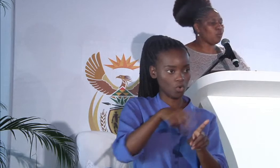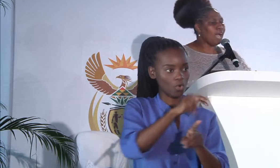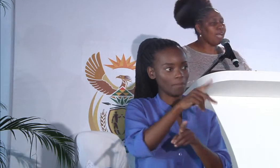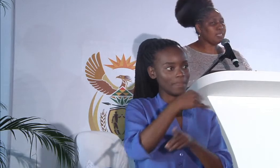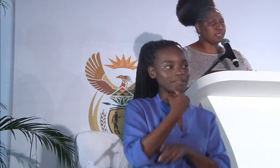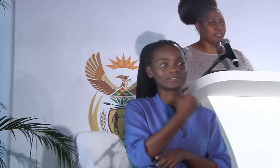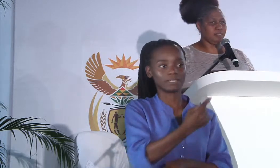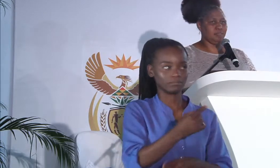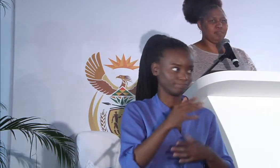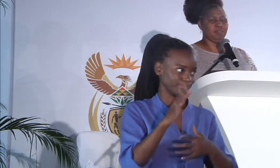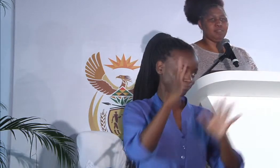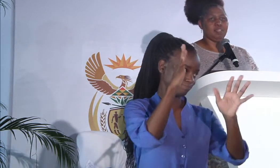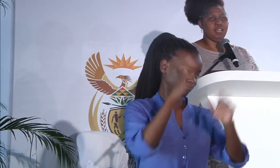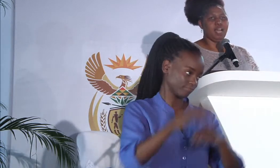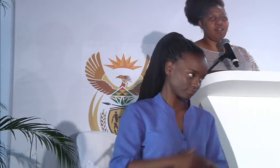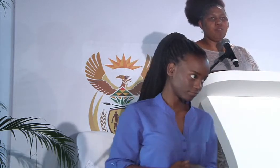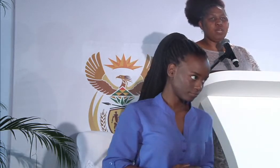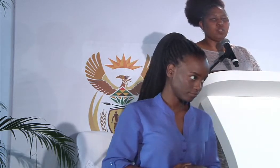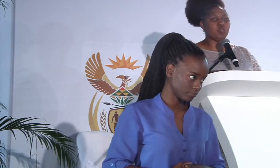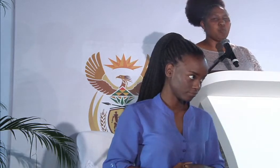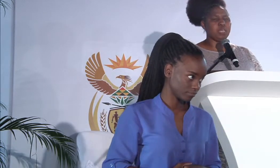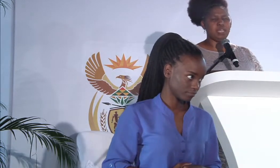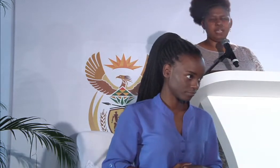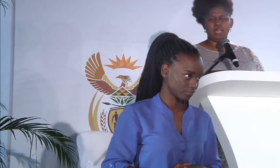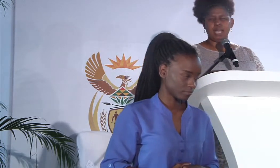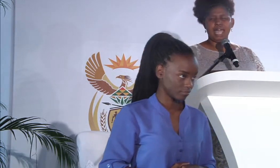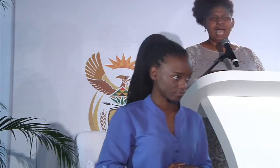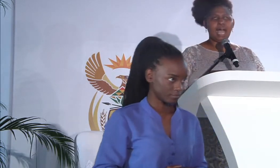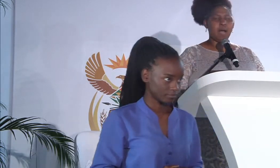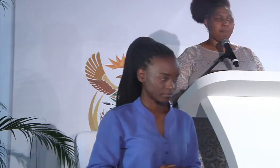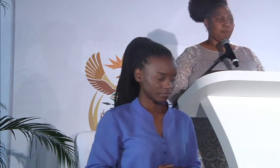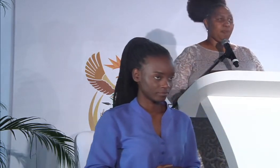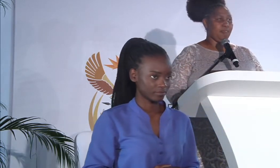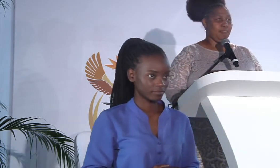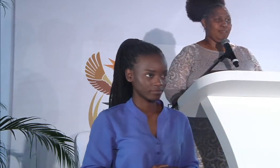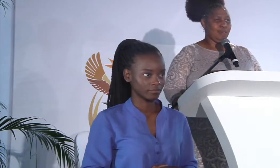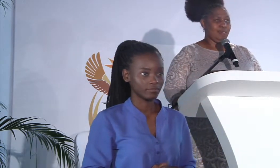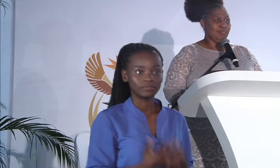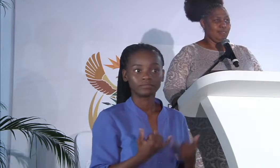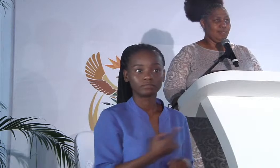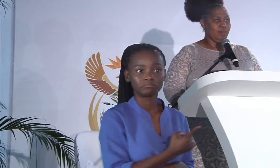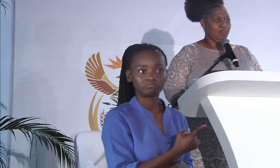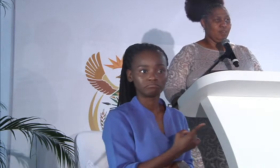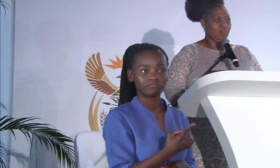So guys, I don't want you to be hung up